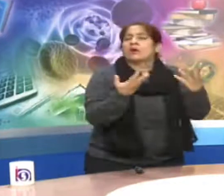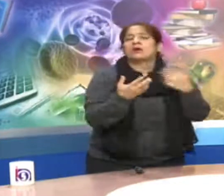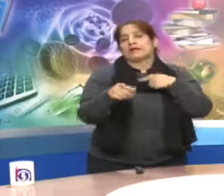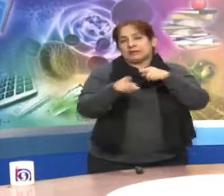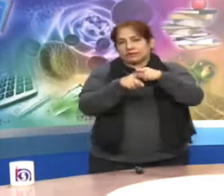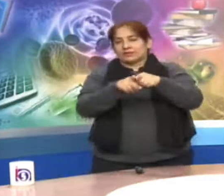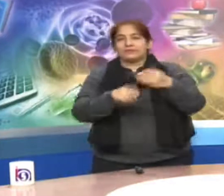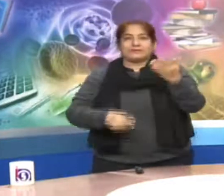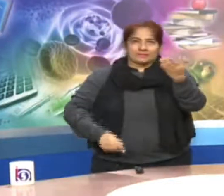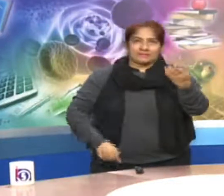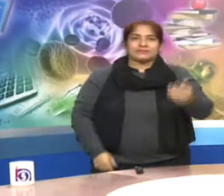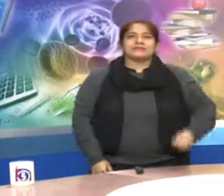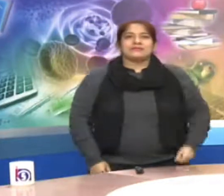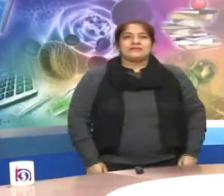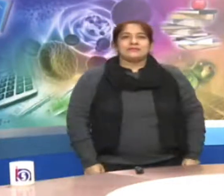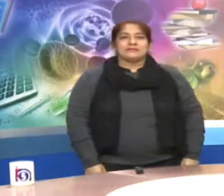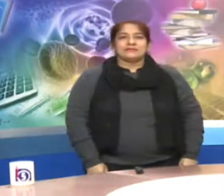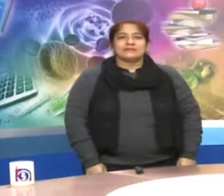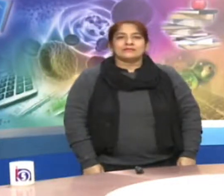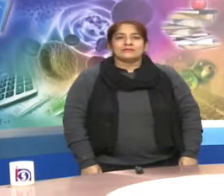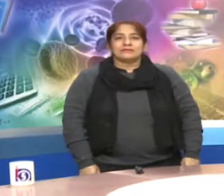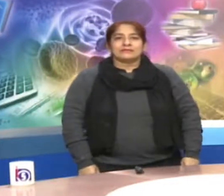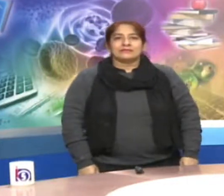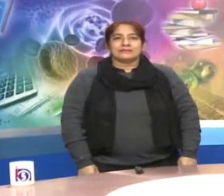But complaining it later is not fair.